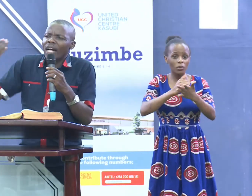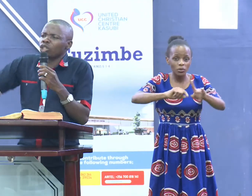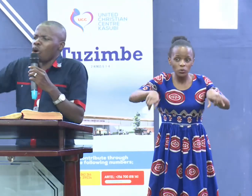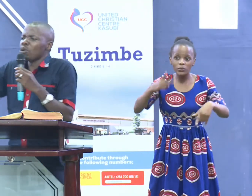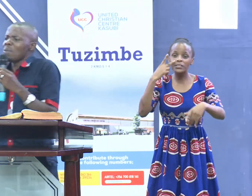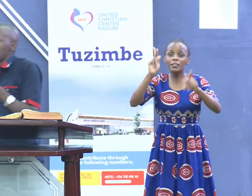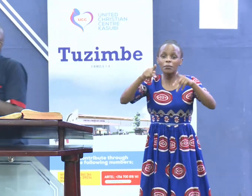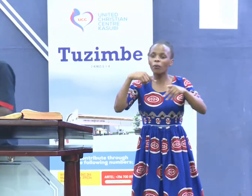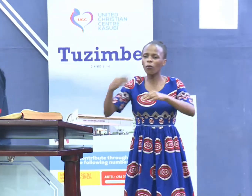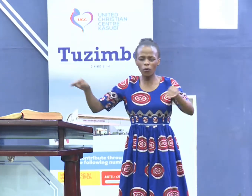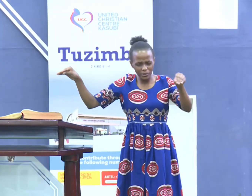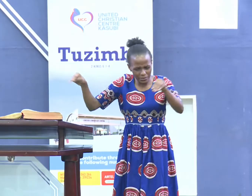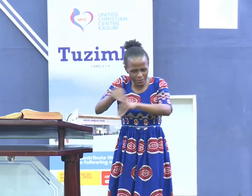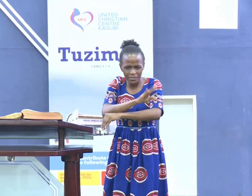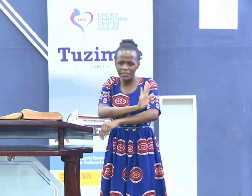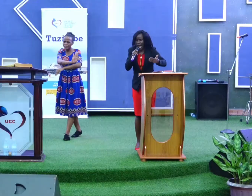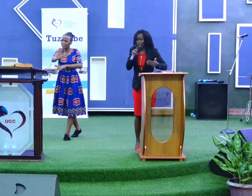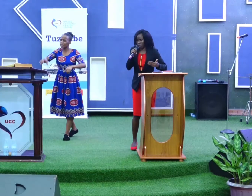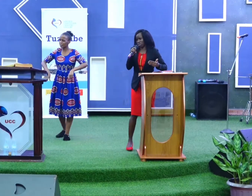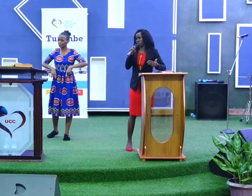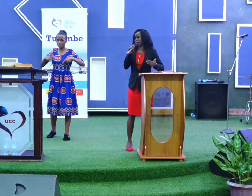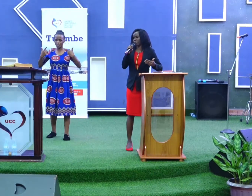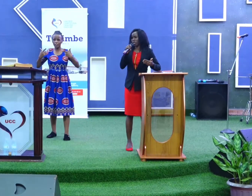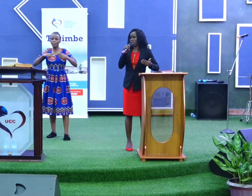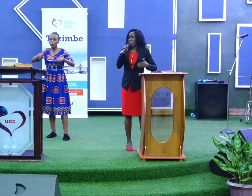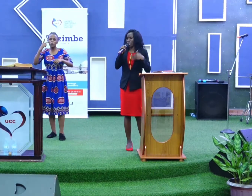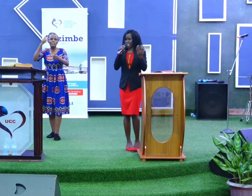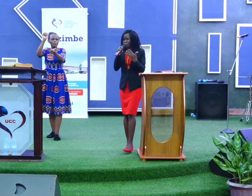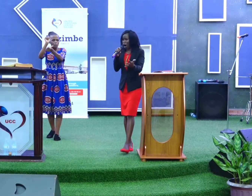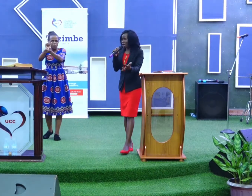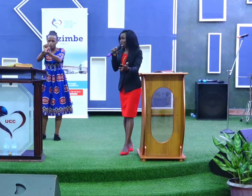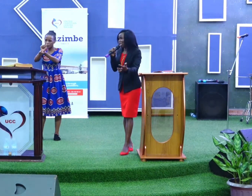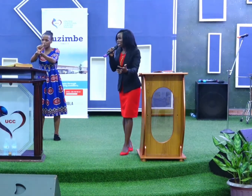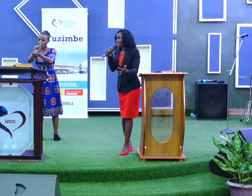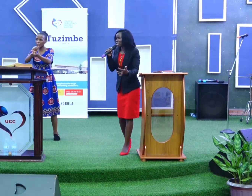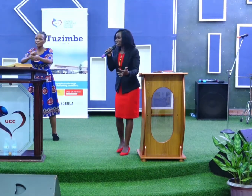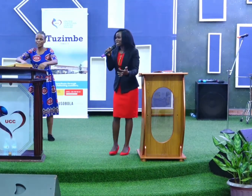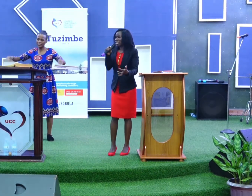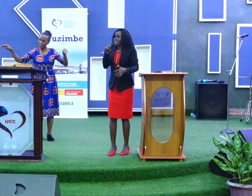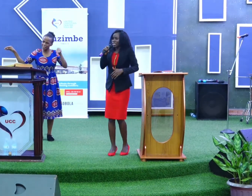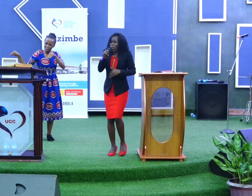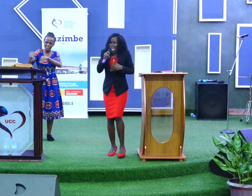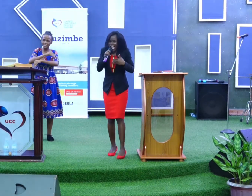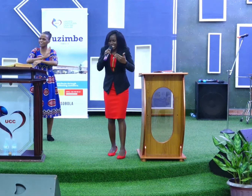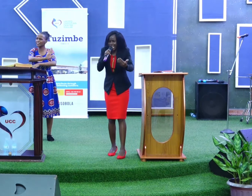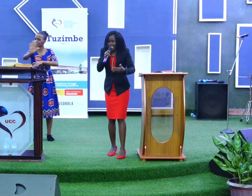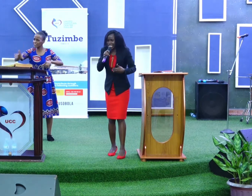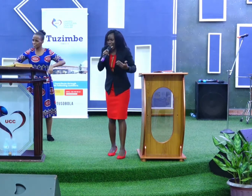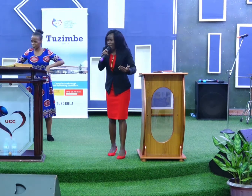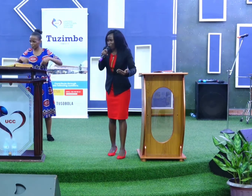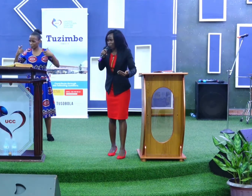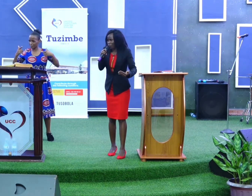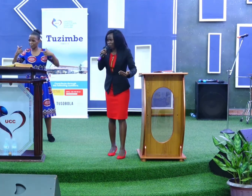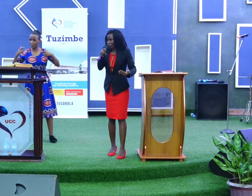because we see people who exchange the lives. We see Paul, the way he exchanged